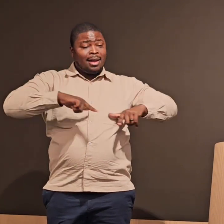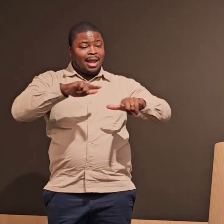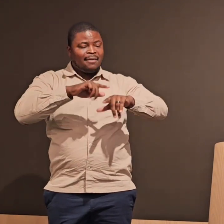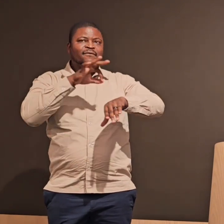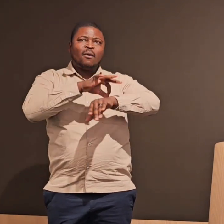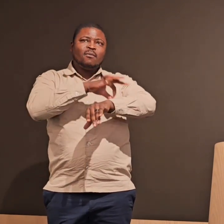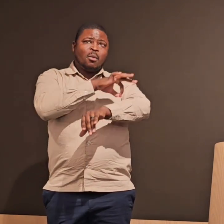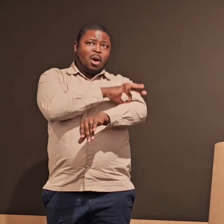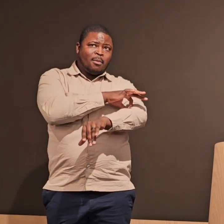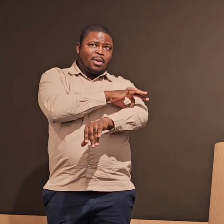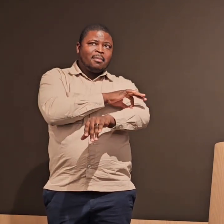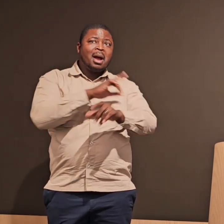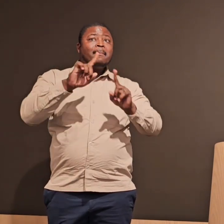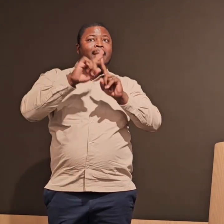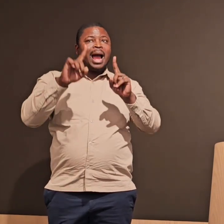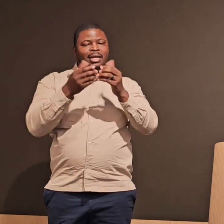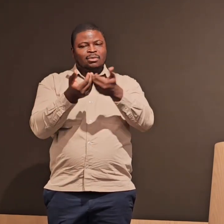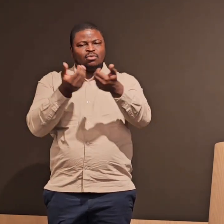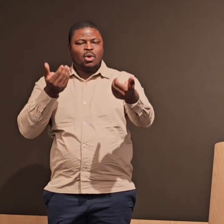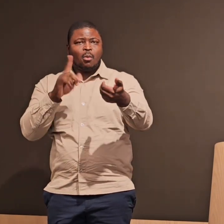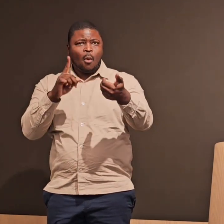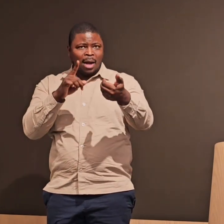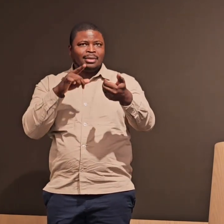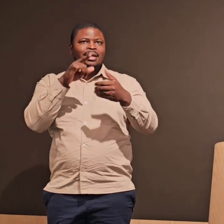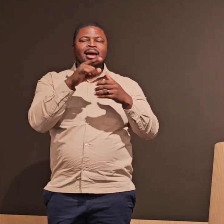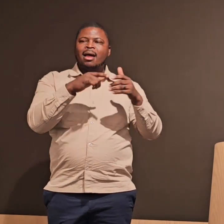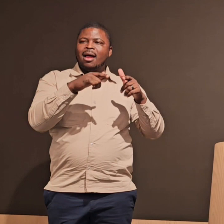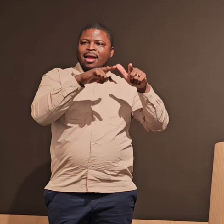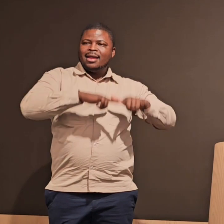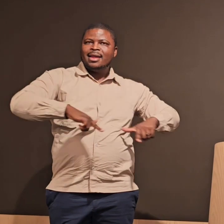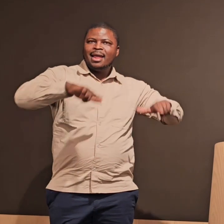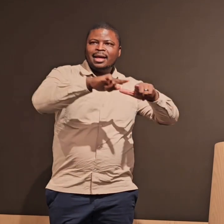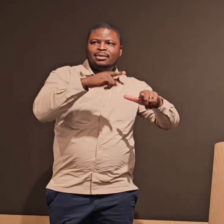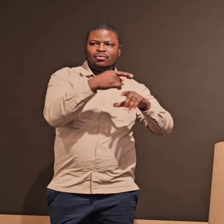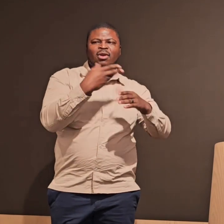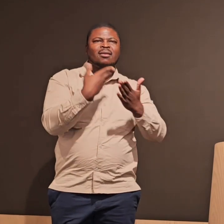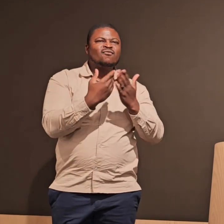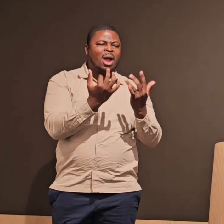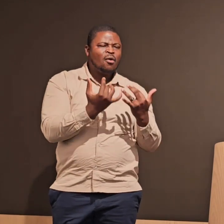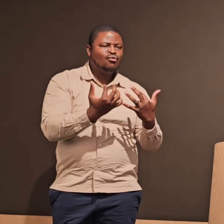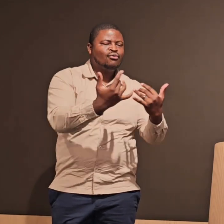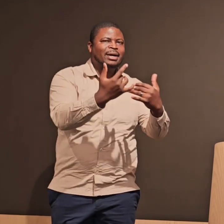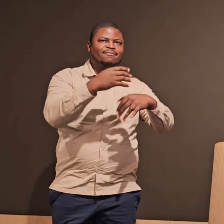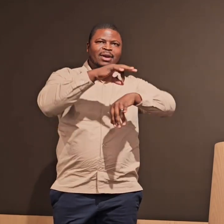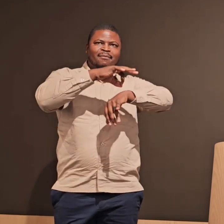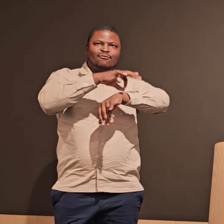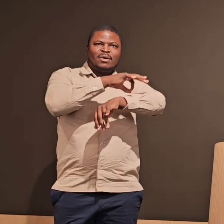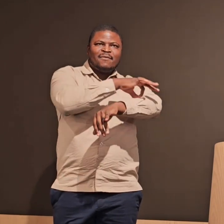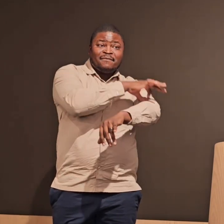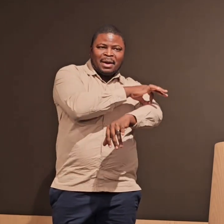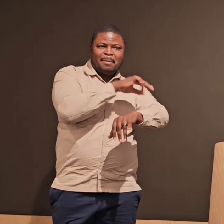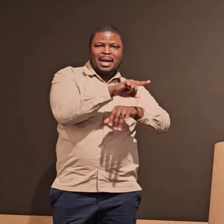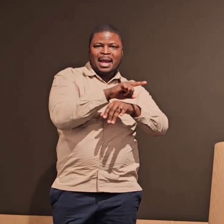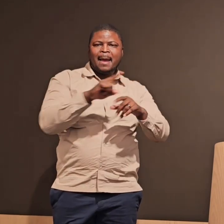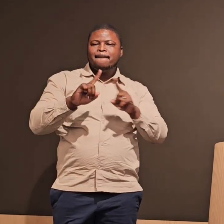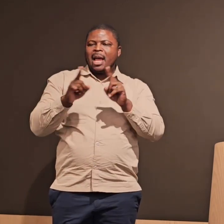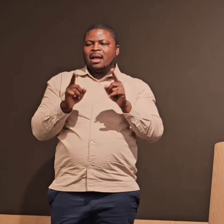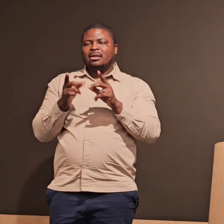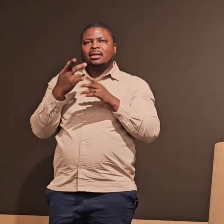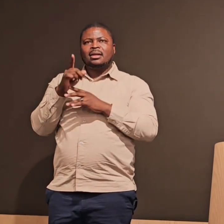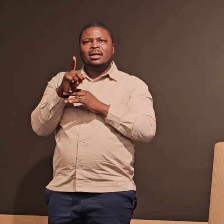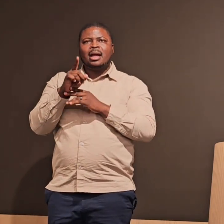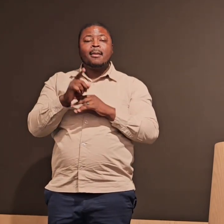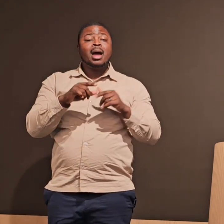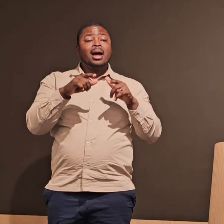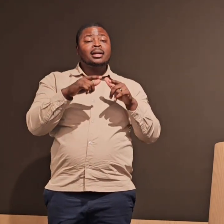excluded grazing land because normally that's communal land. It's difficult to measure who owns what. But in terms of access to land,